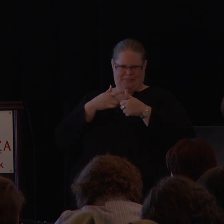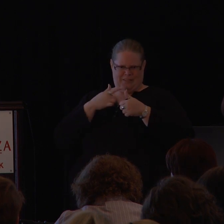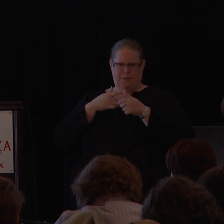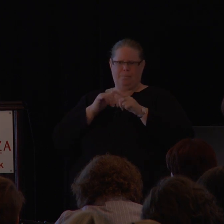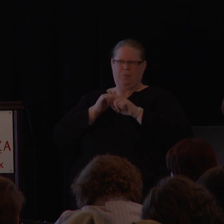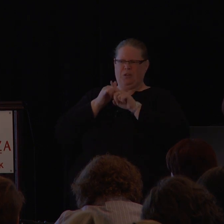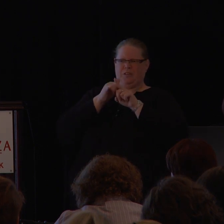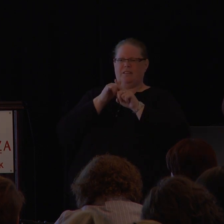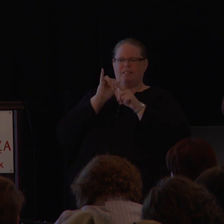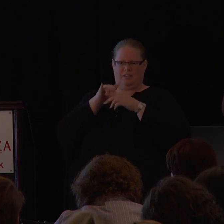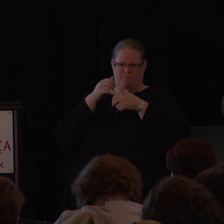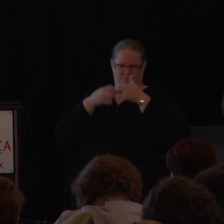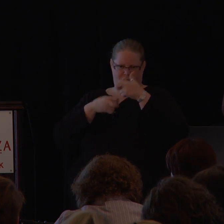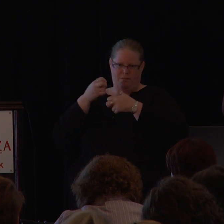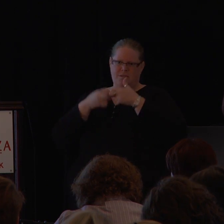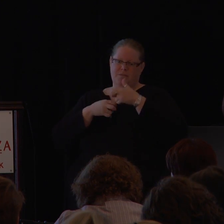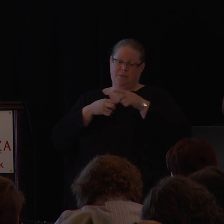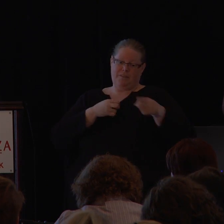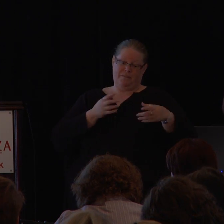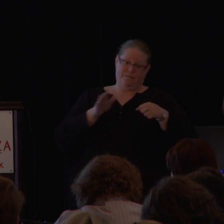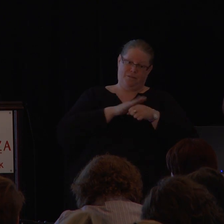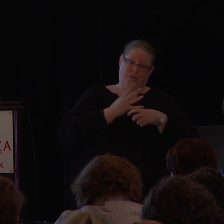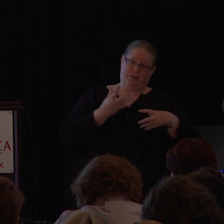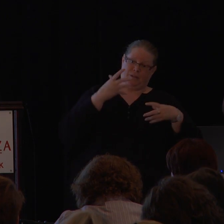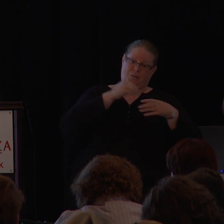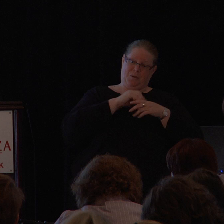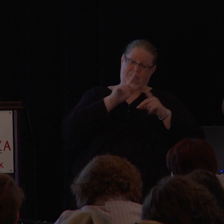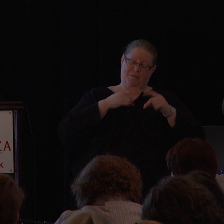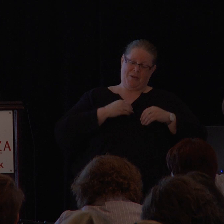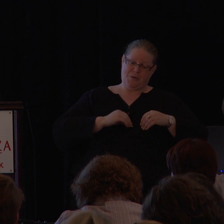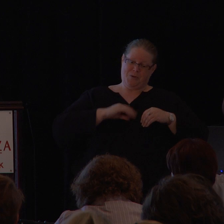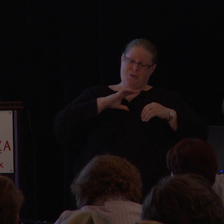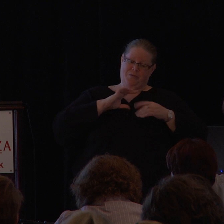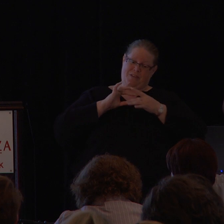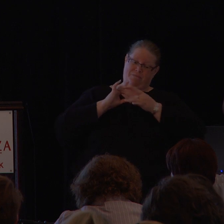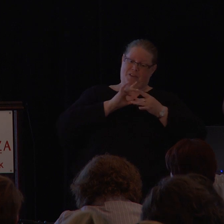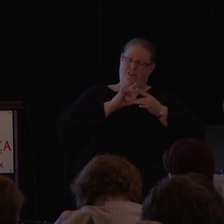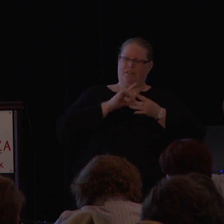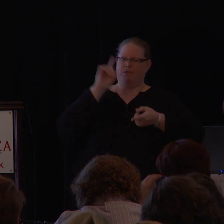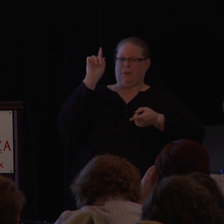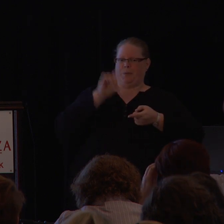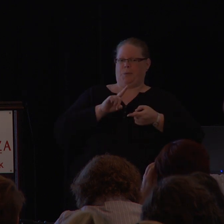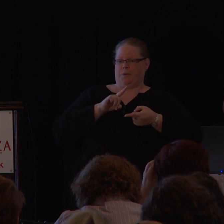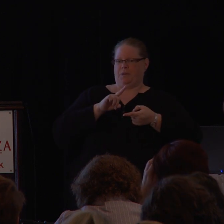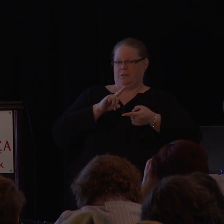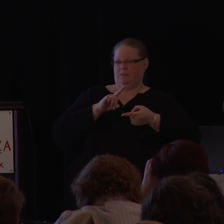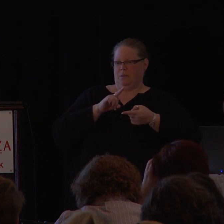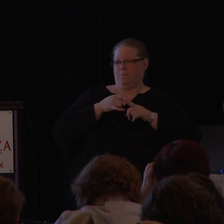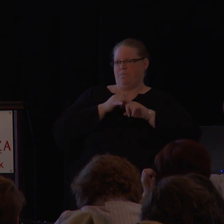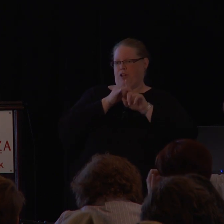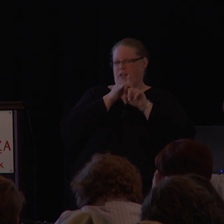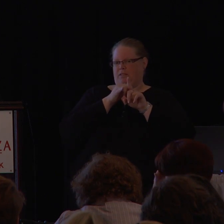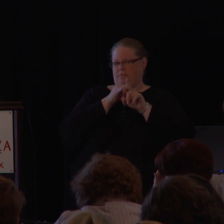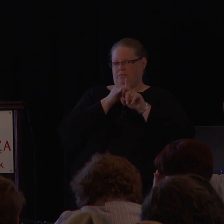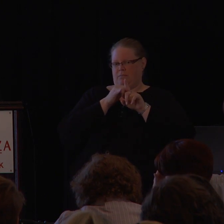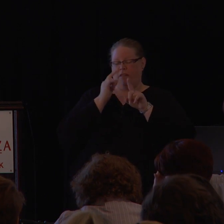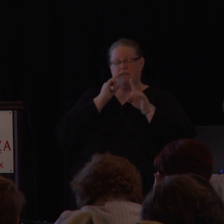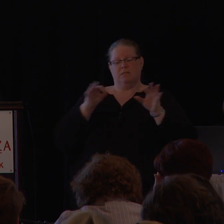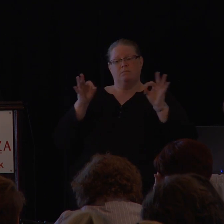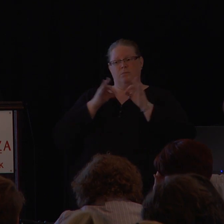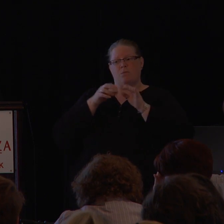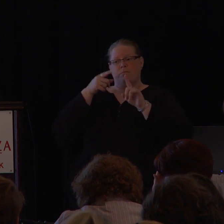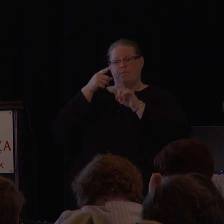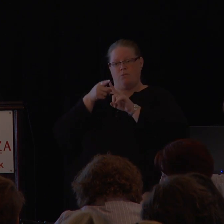the pervasive problems of bullying and cyberbullying. And I think that's an important point to raise because wrongly to some